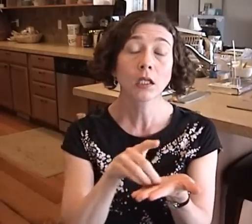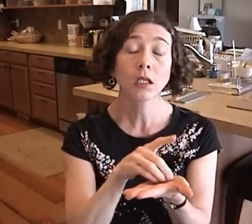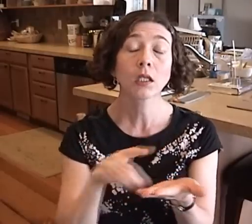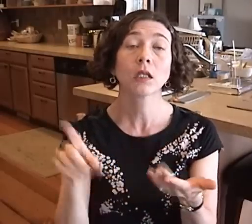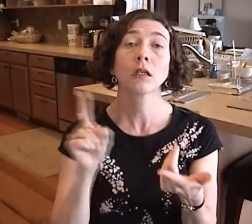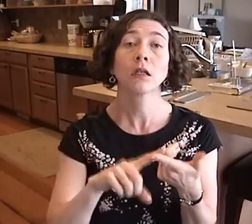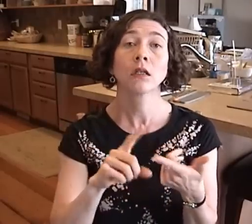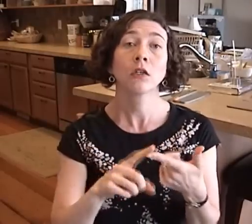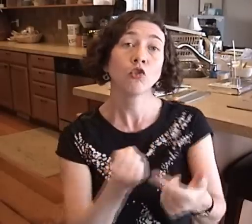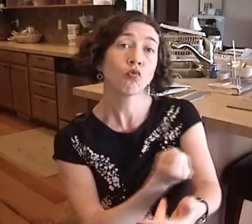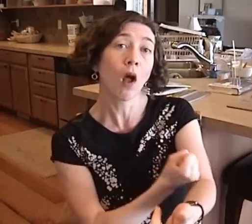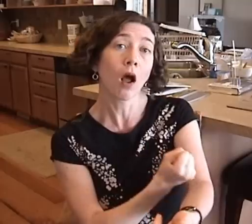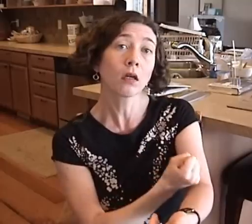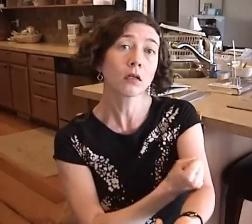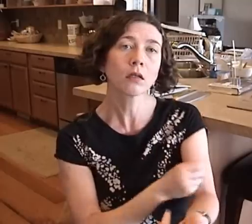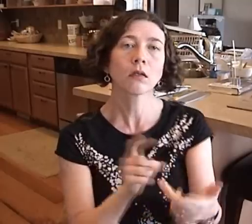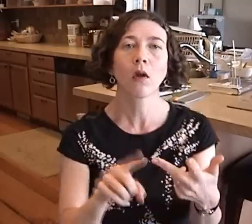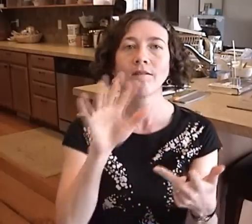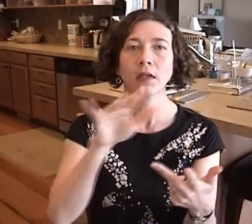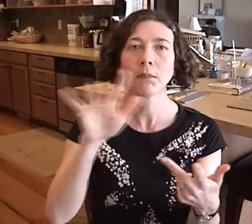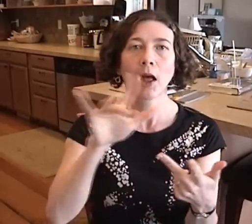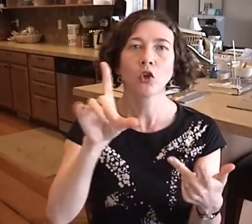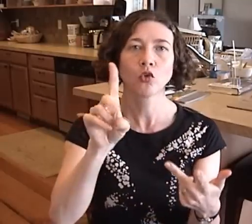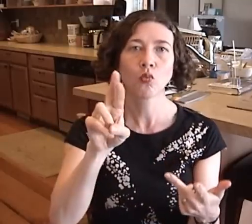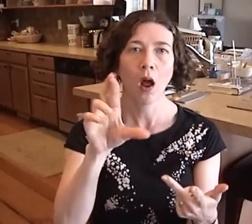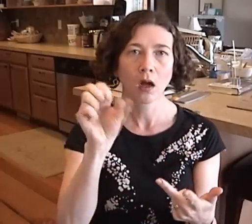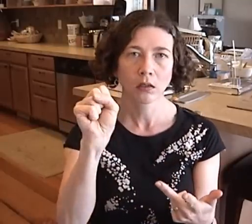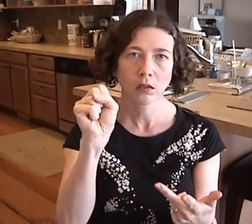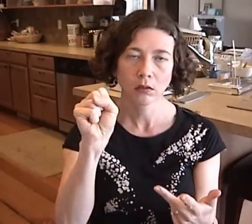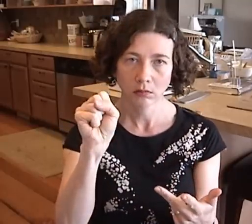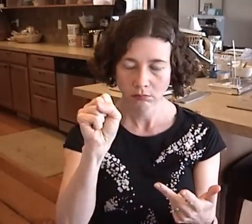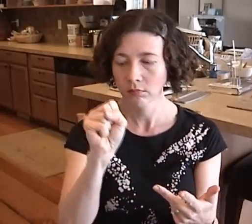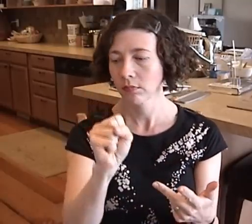What's going on in here? Let's talk about princesses and